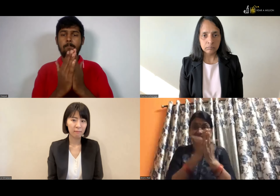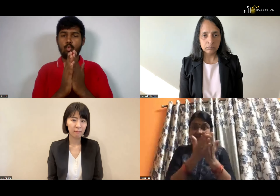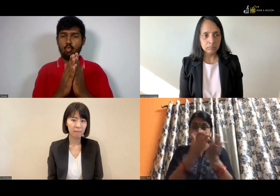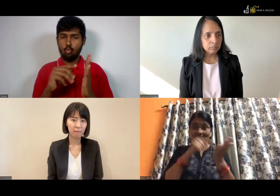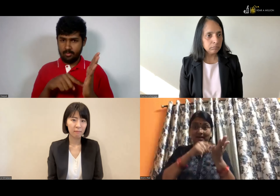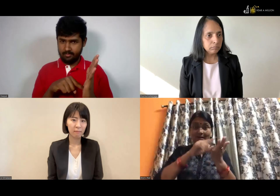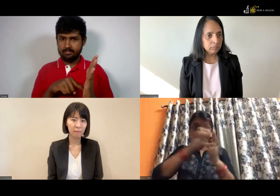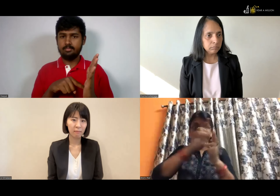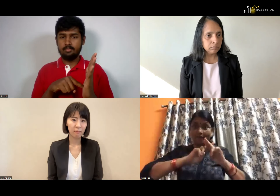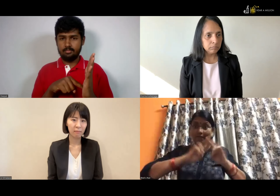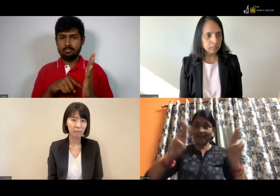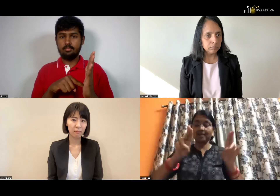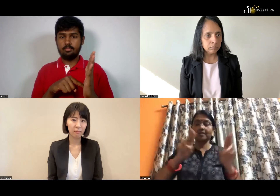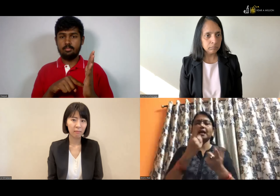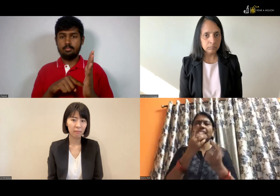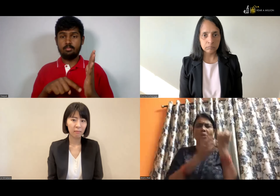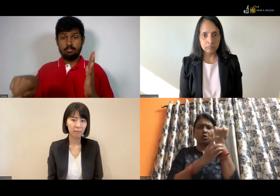the alphabets.